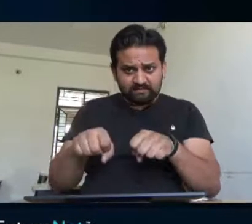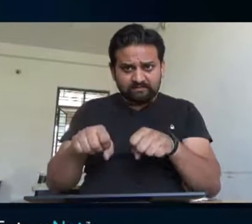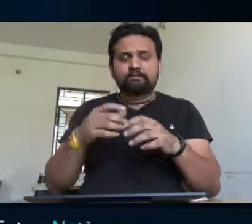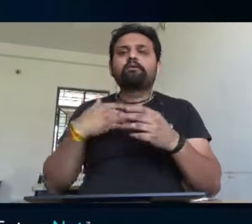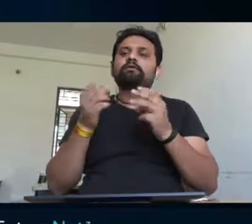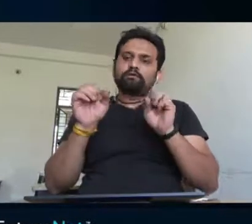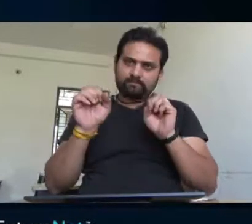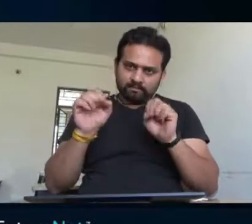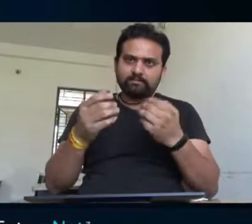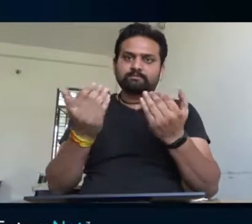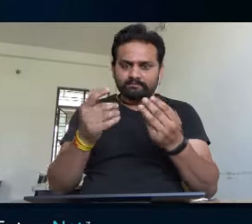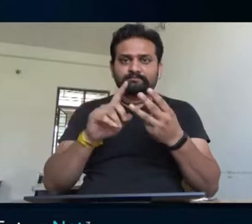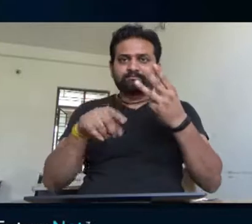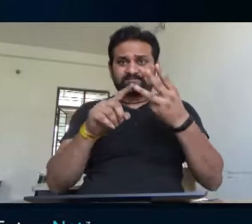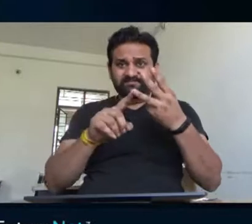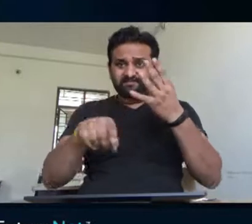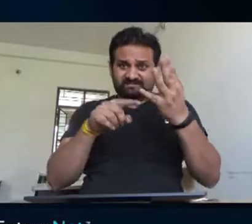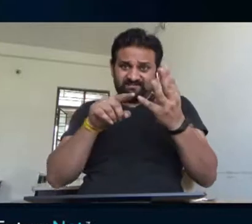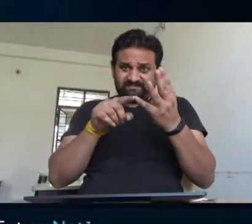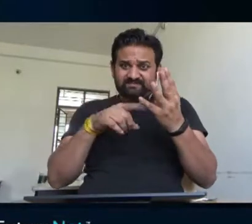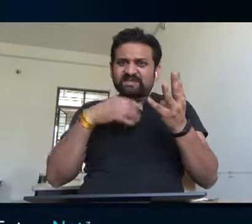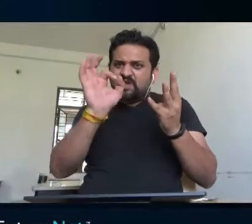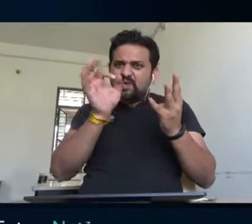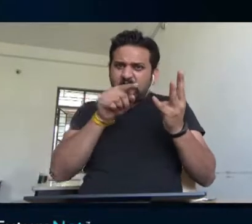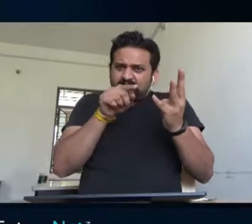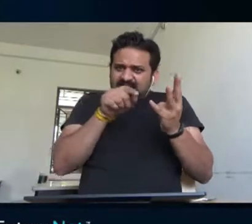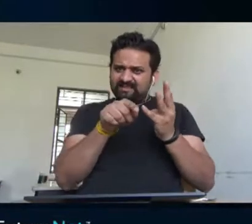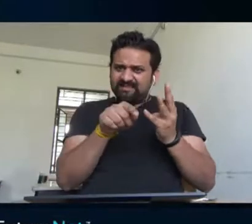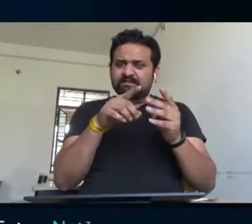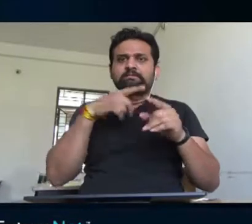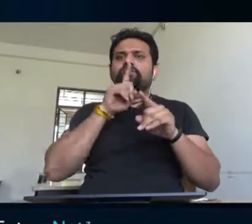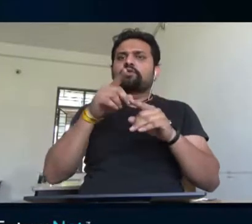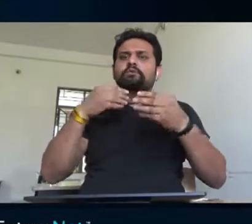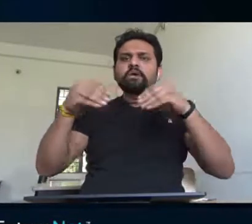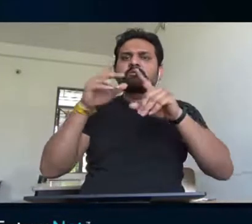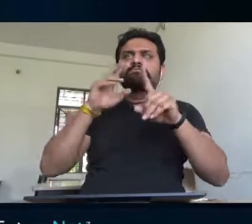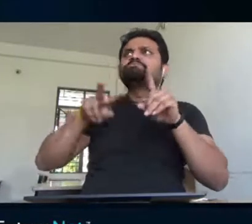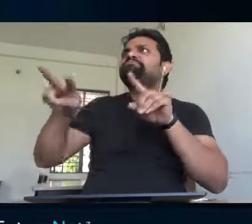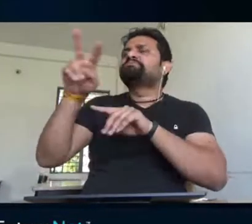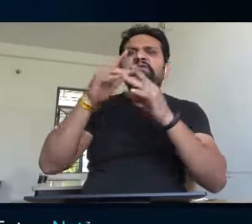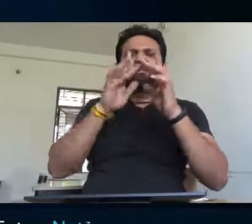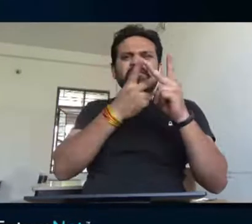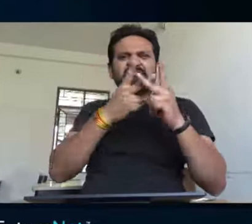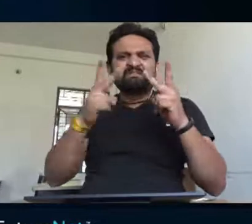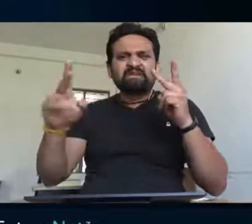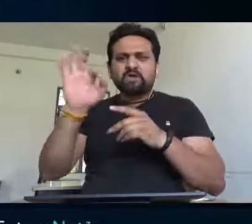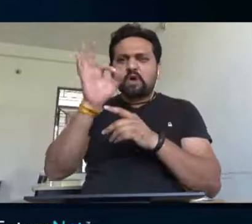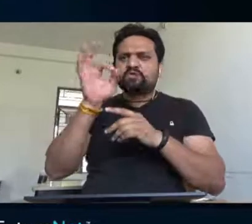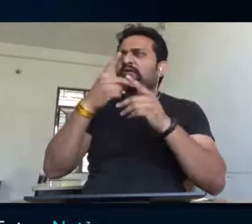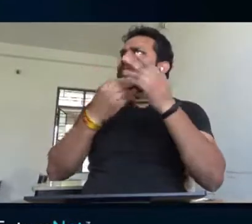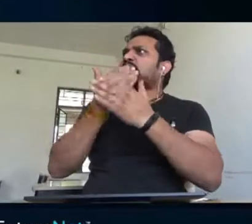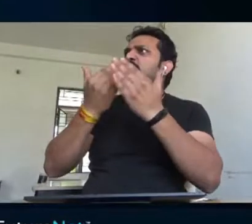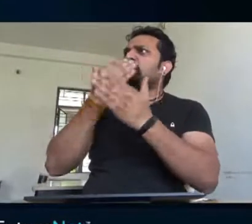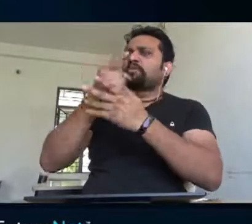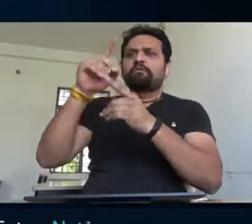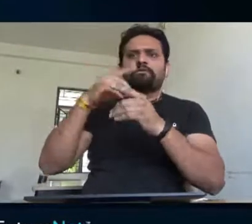what is the sense of that specific coin? Because there are thousands of coins now on the market. Every day or maybe